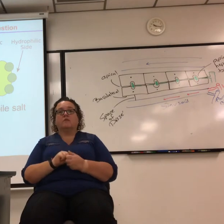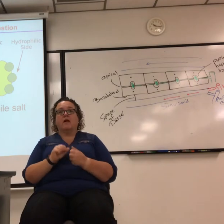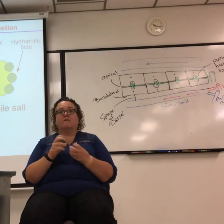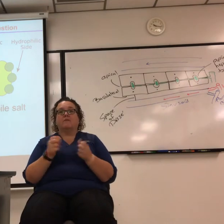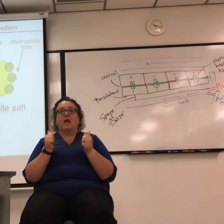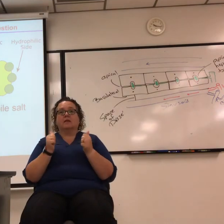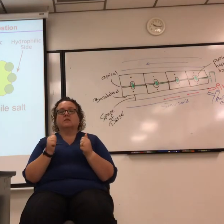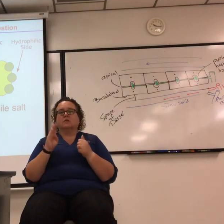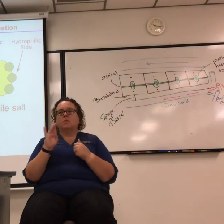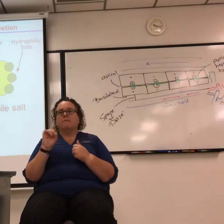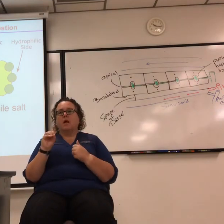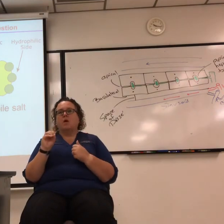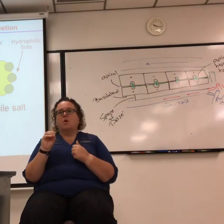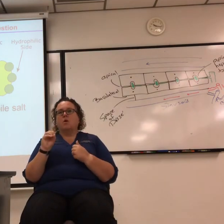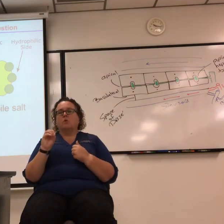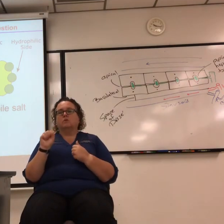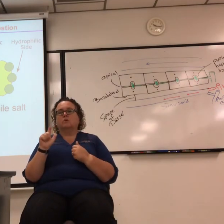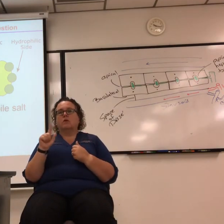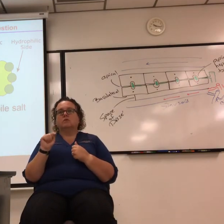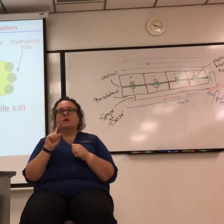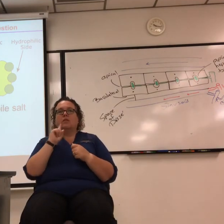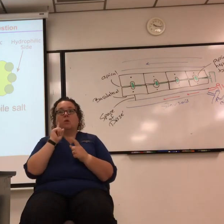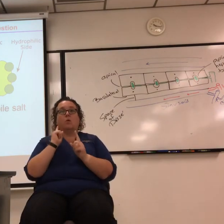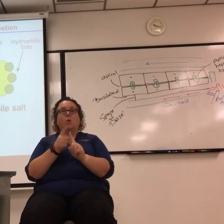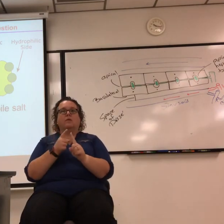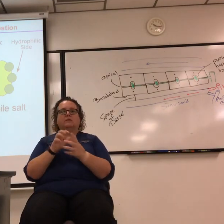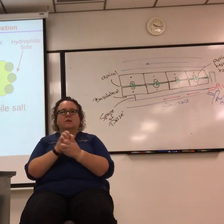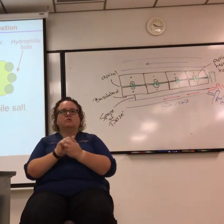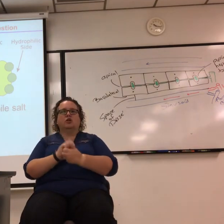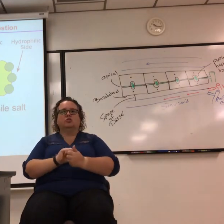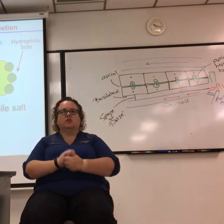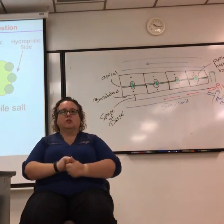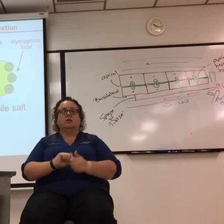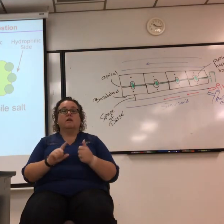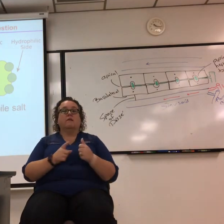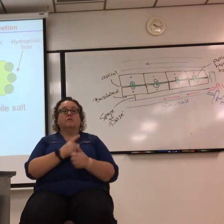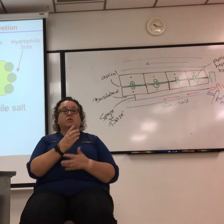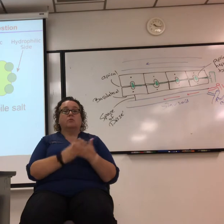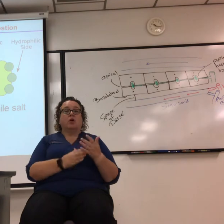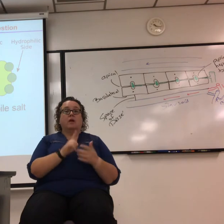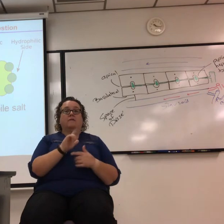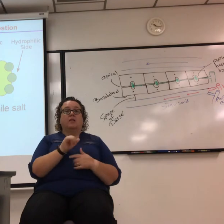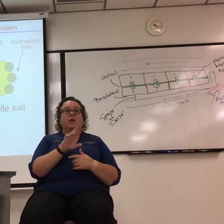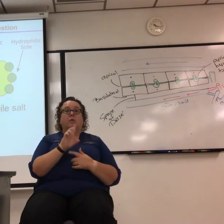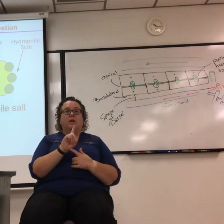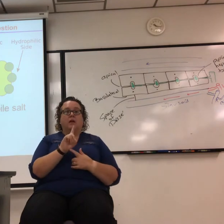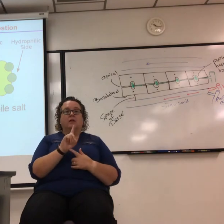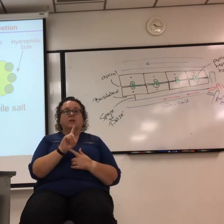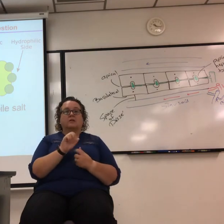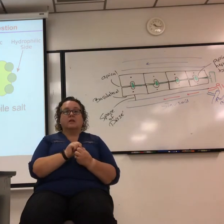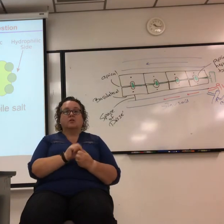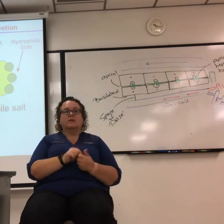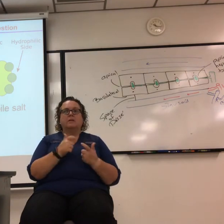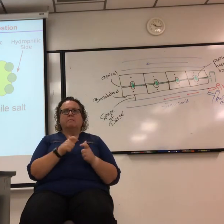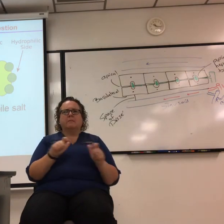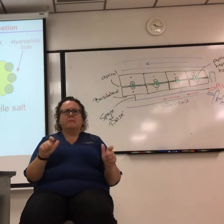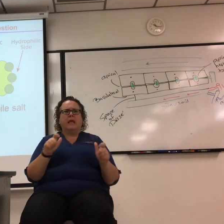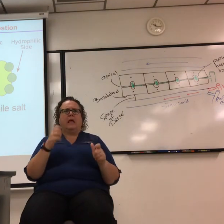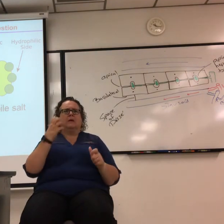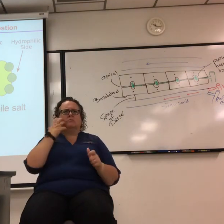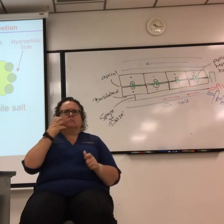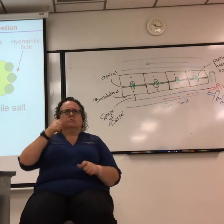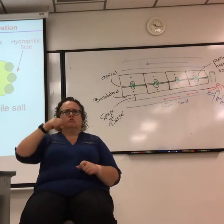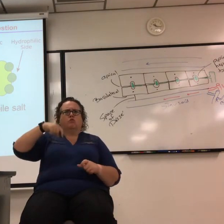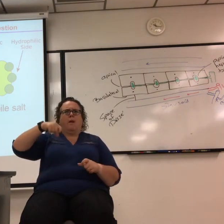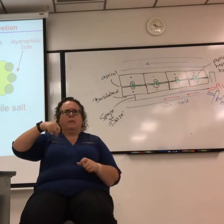do, the goal is digestion. The first part of lipid digestion is to take the big fat droplets and break